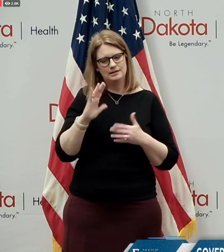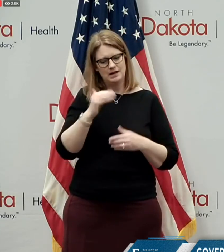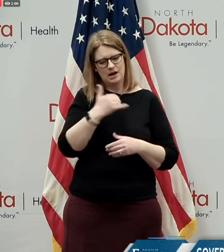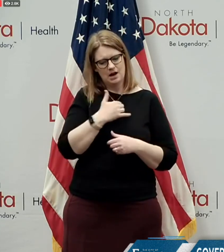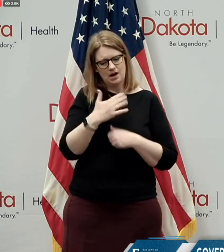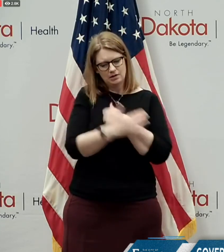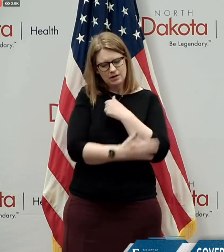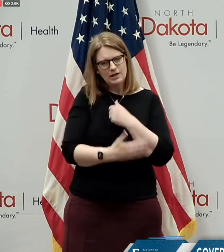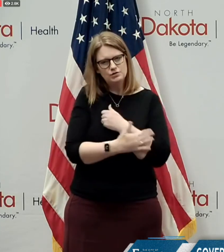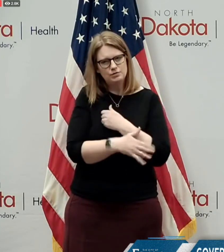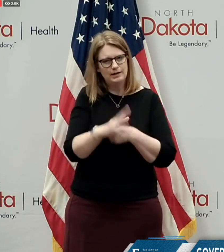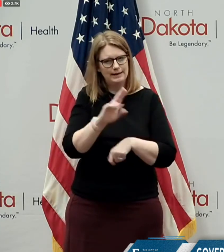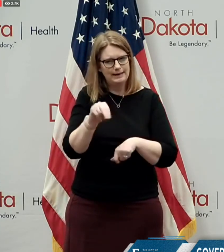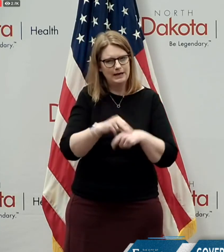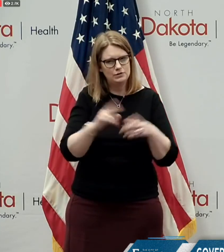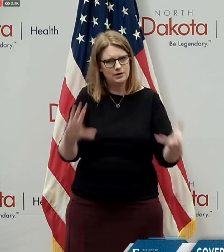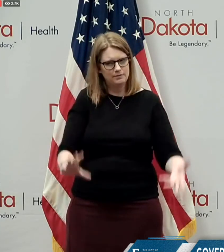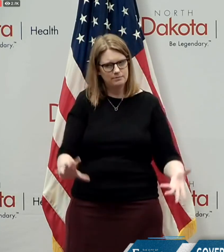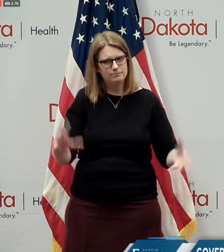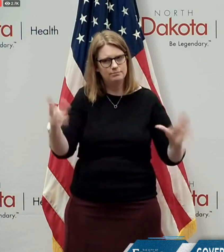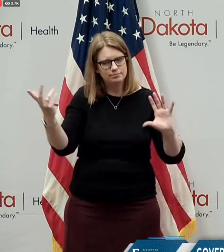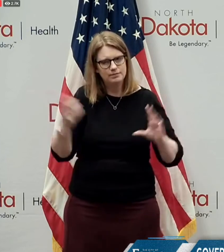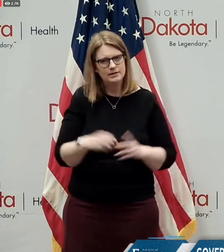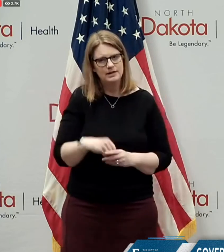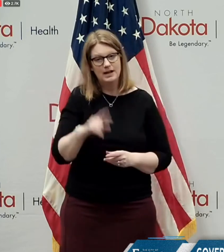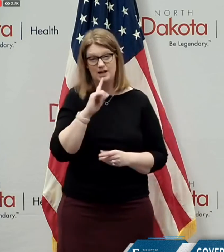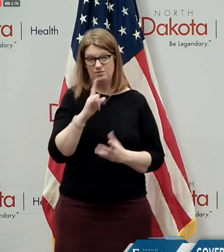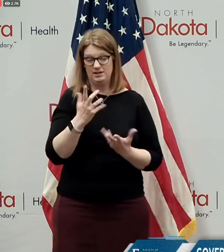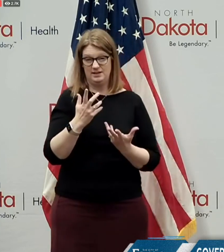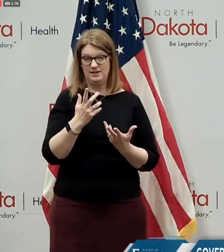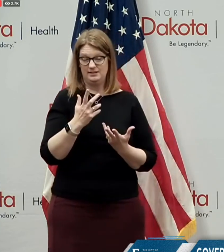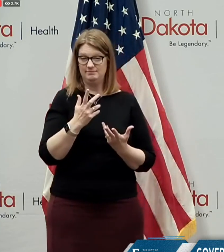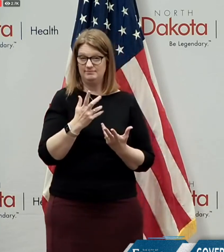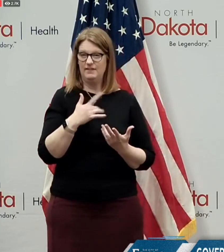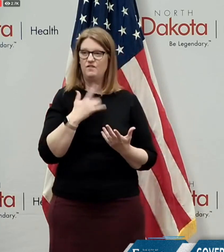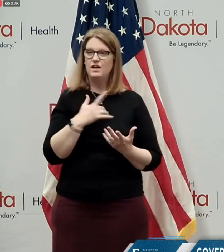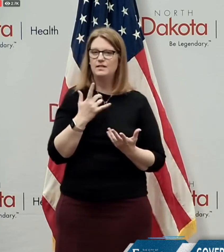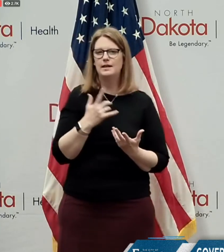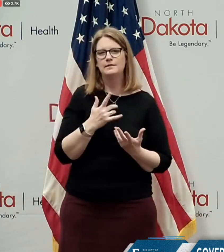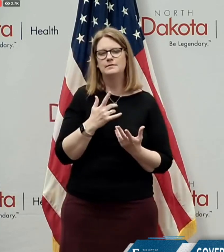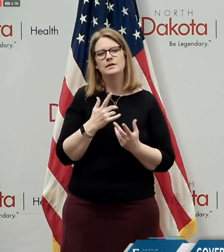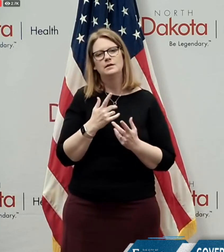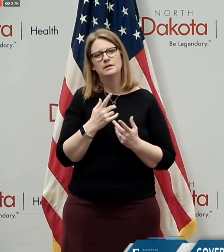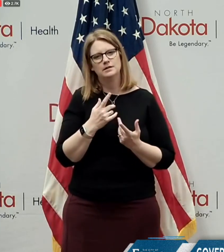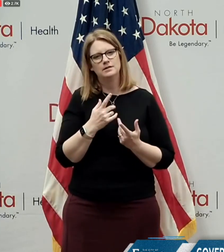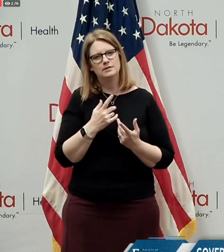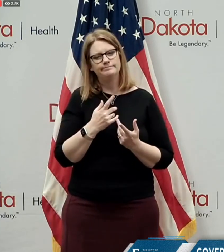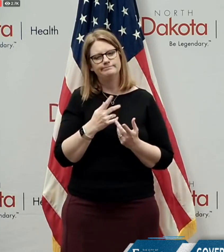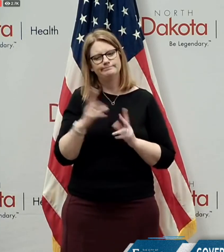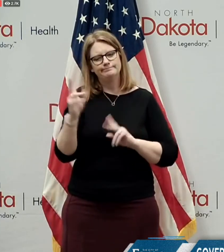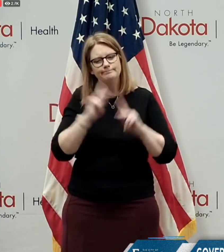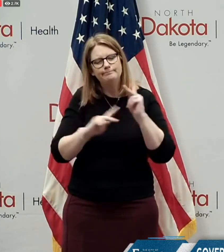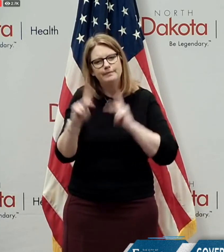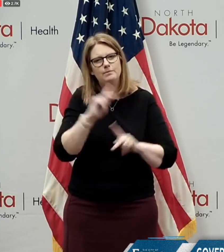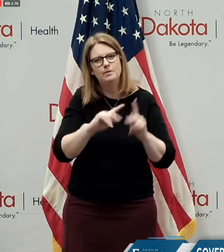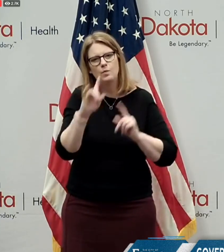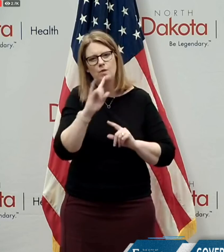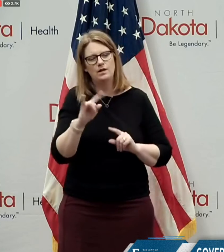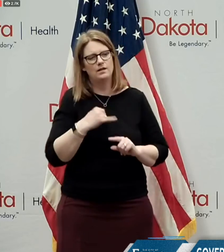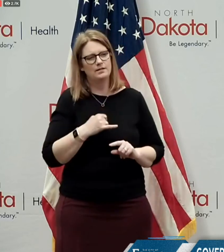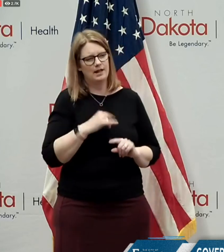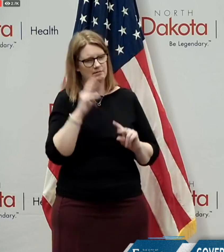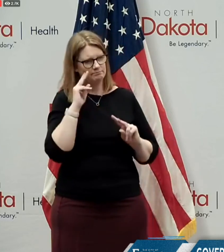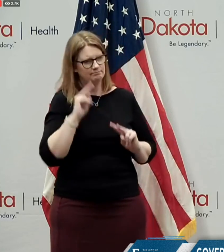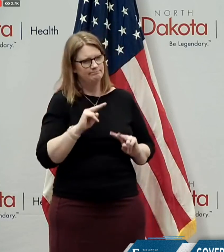I think it would be of value for the nation to look at North Dakota and look at how we have really worked hard on